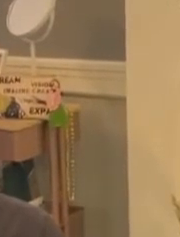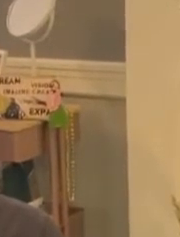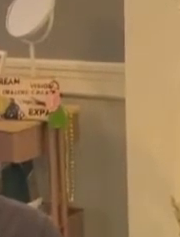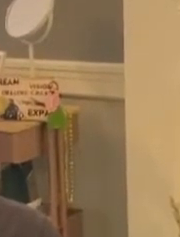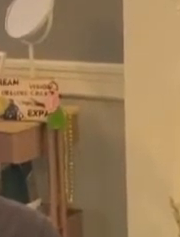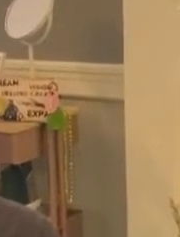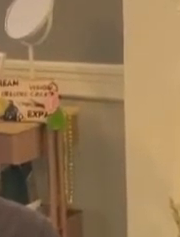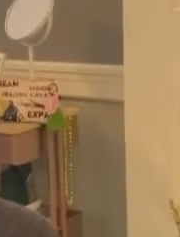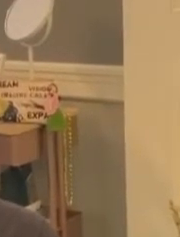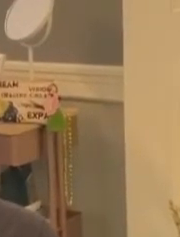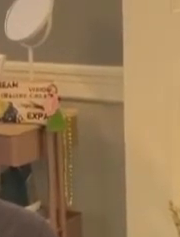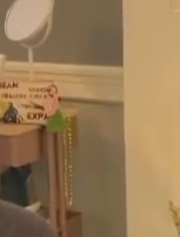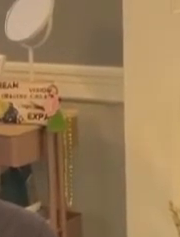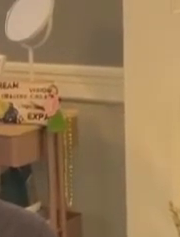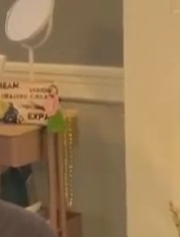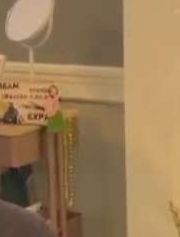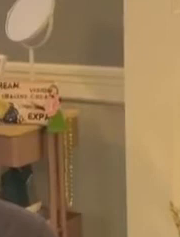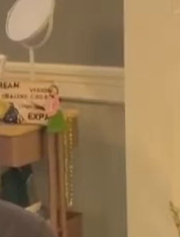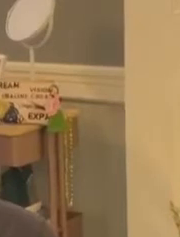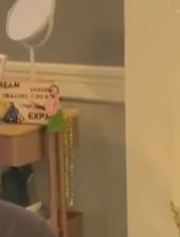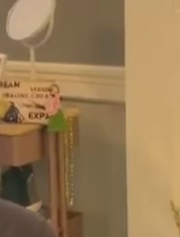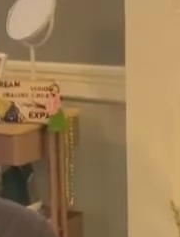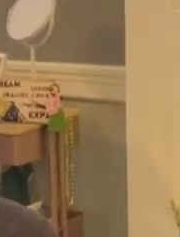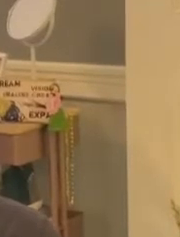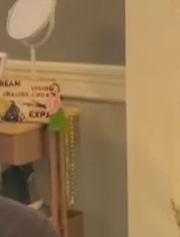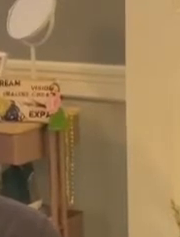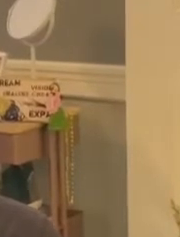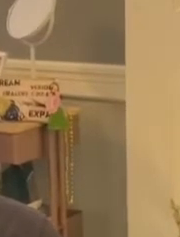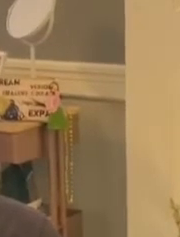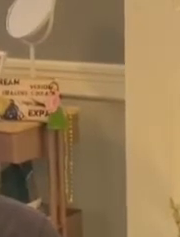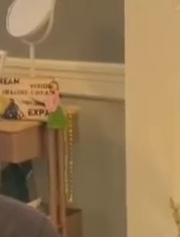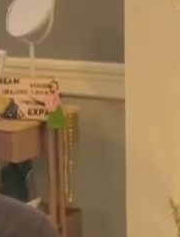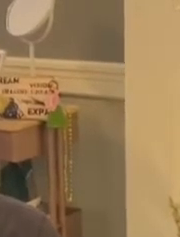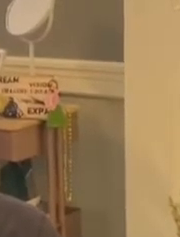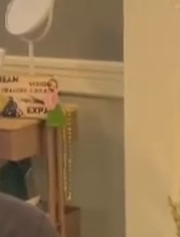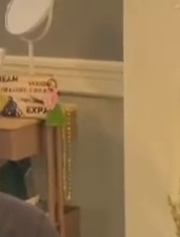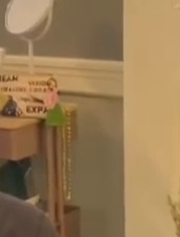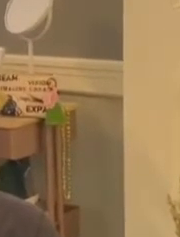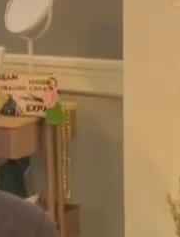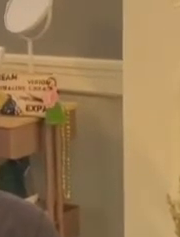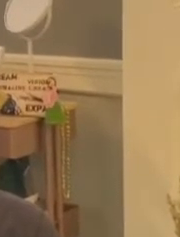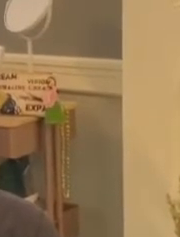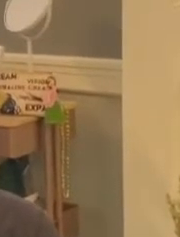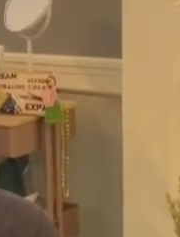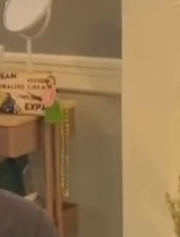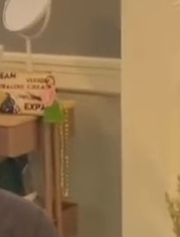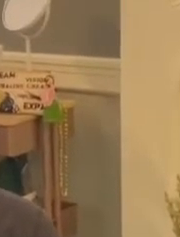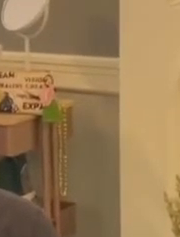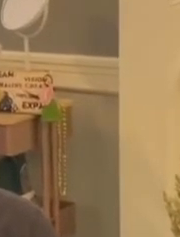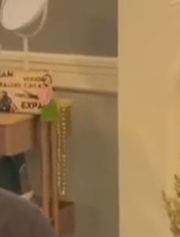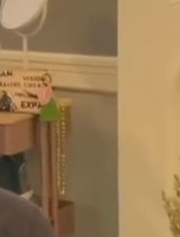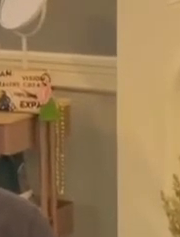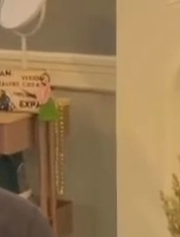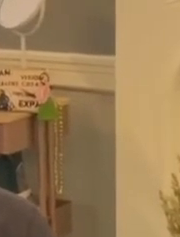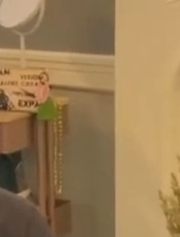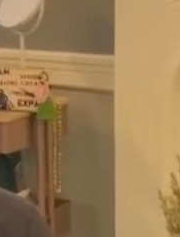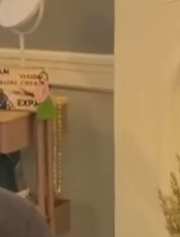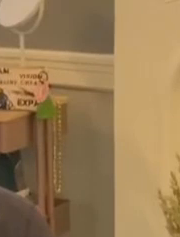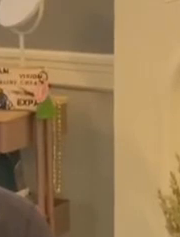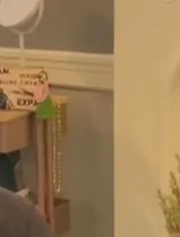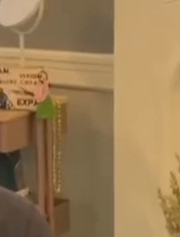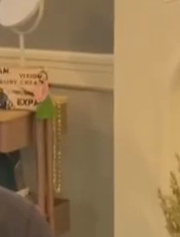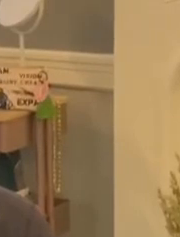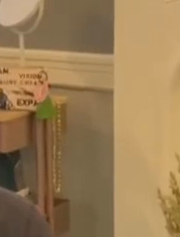know their deeds, their hard work, and their perseverance. You know their needs, both material and spiritual. Please